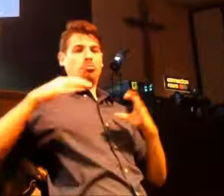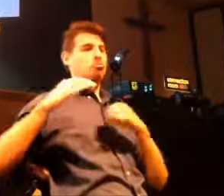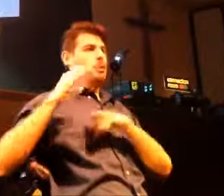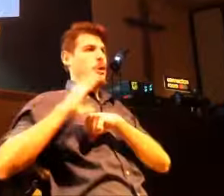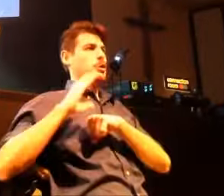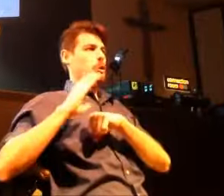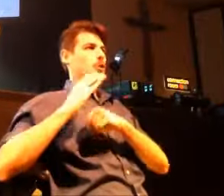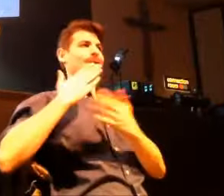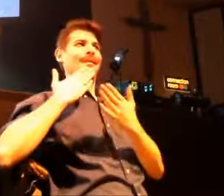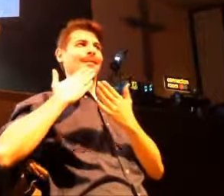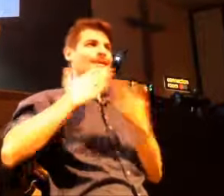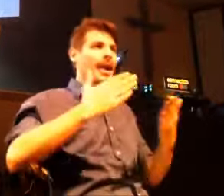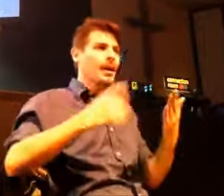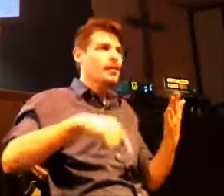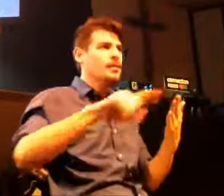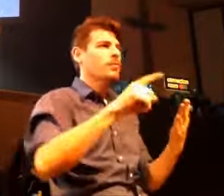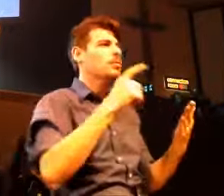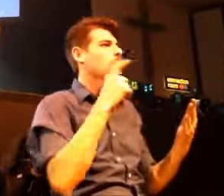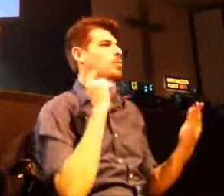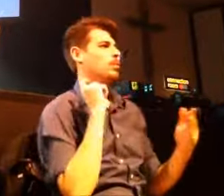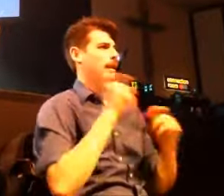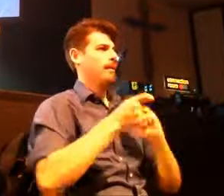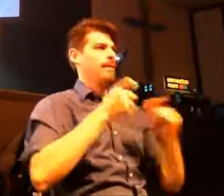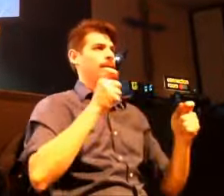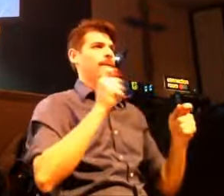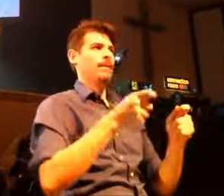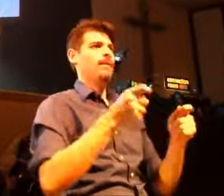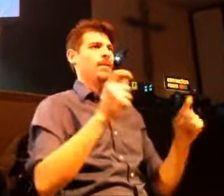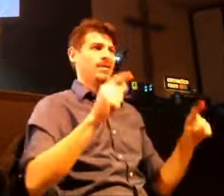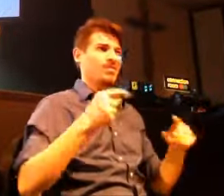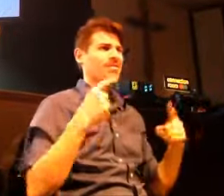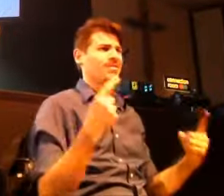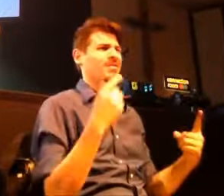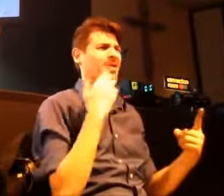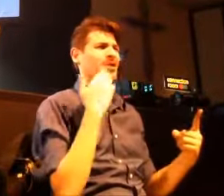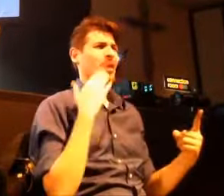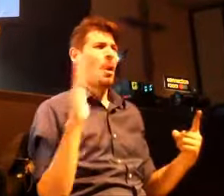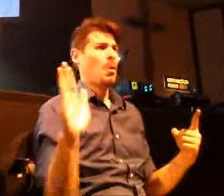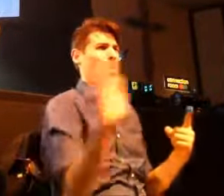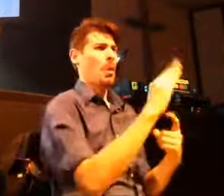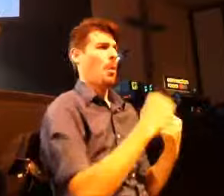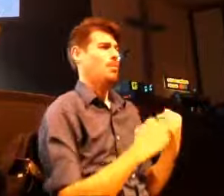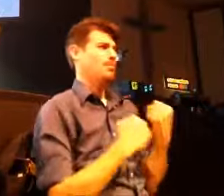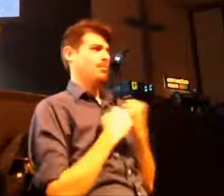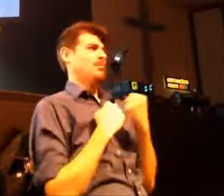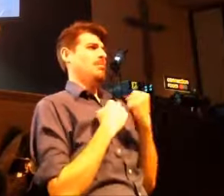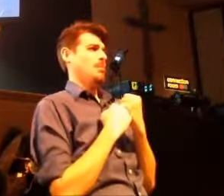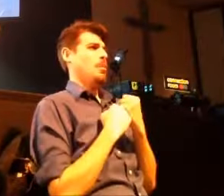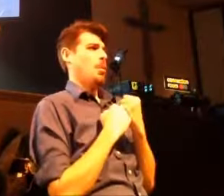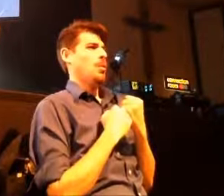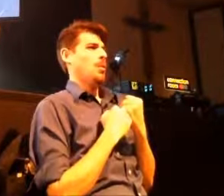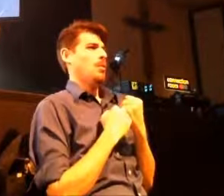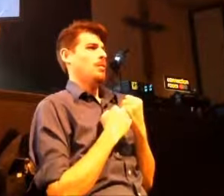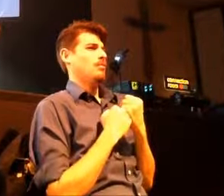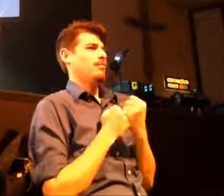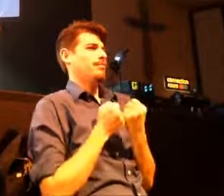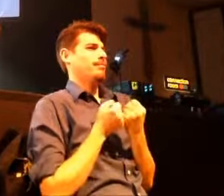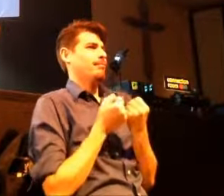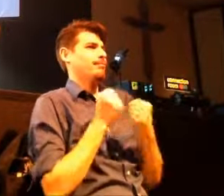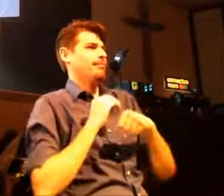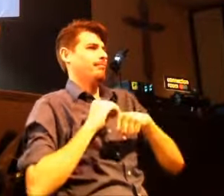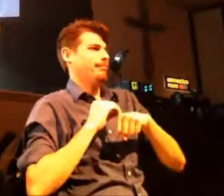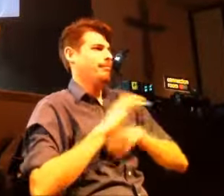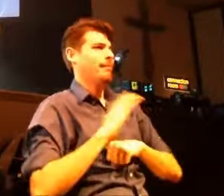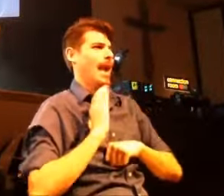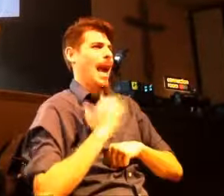make doing ministry and make living out what being the church can be here at Cassis possible. And I want to invite everybody to join us in